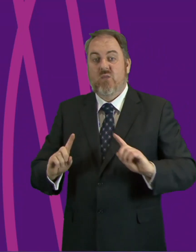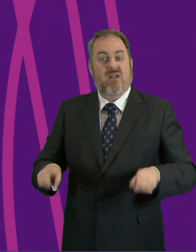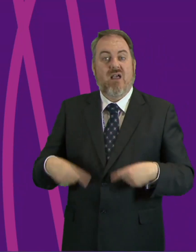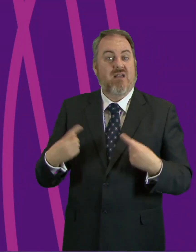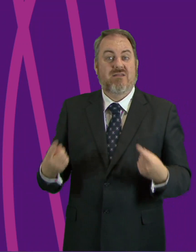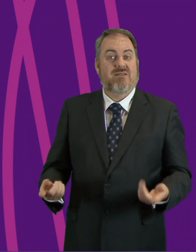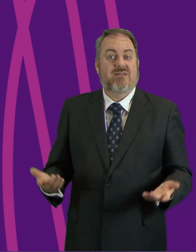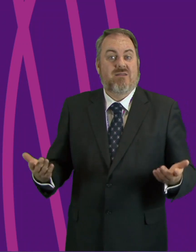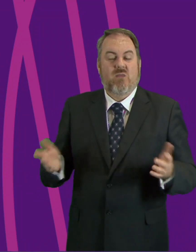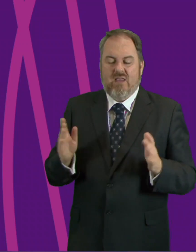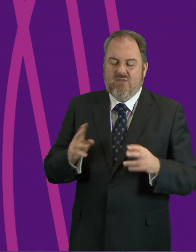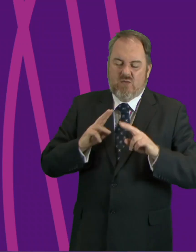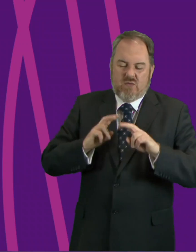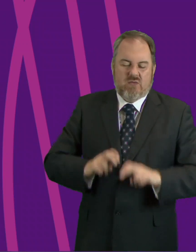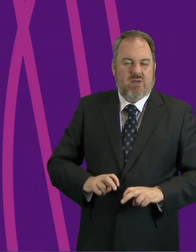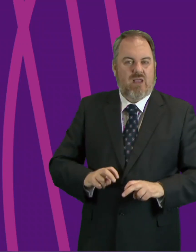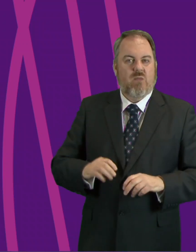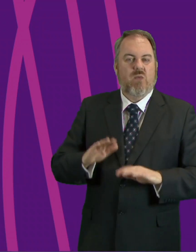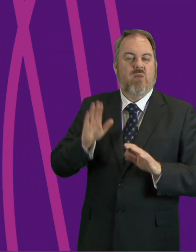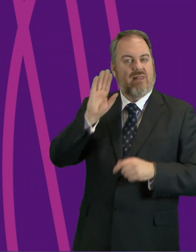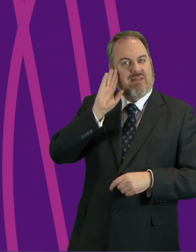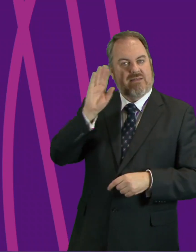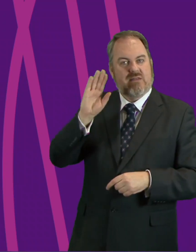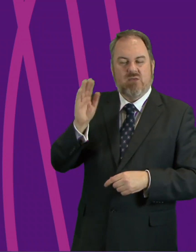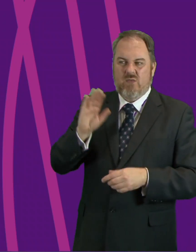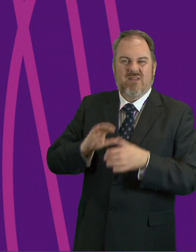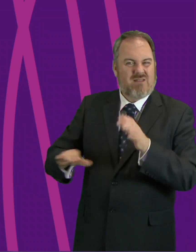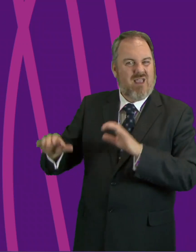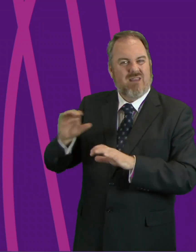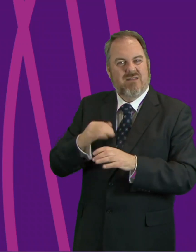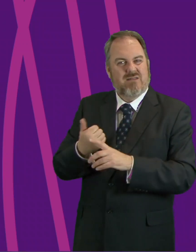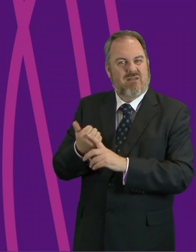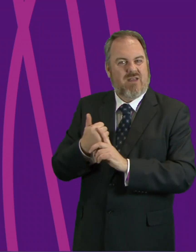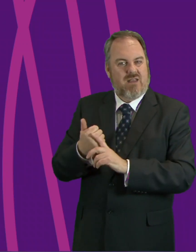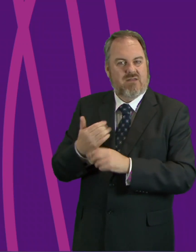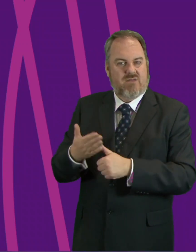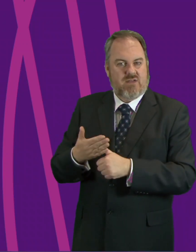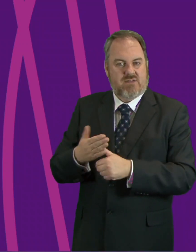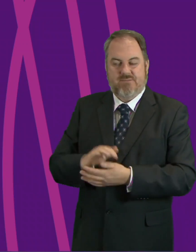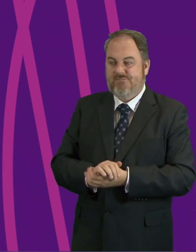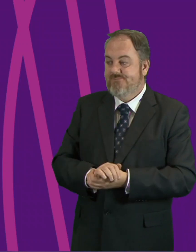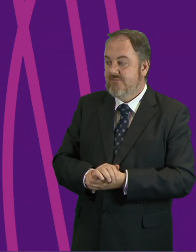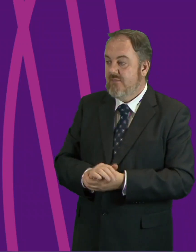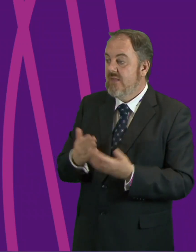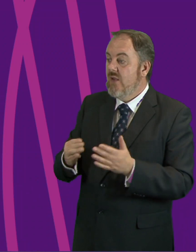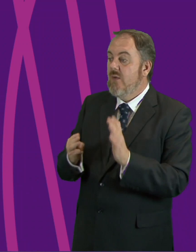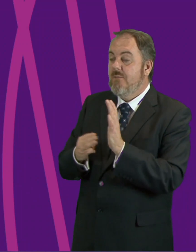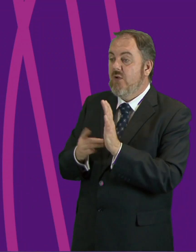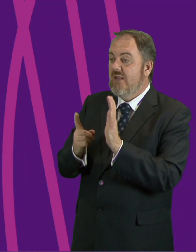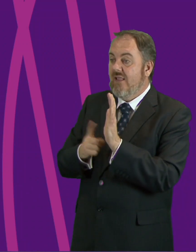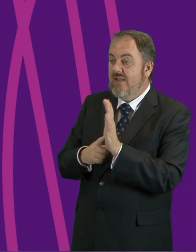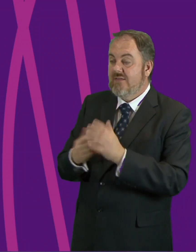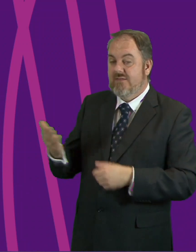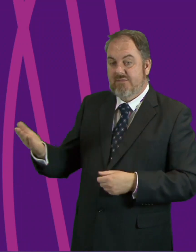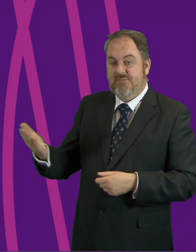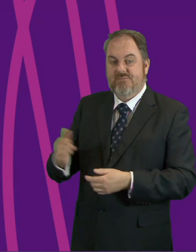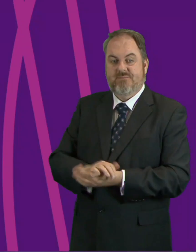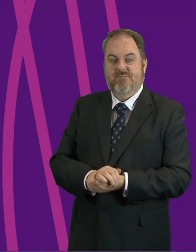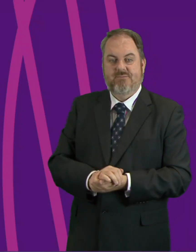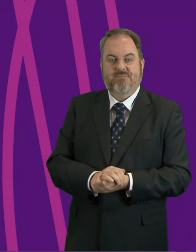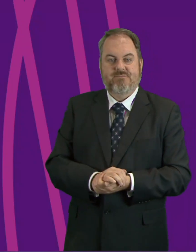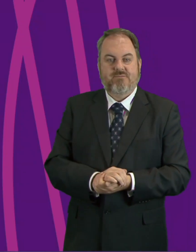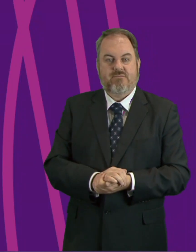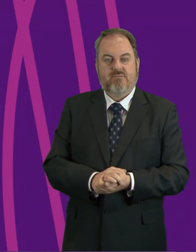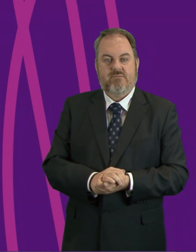to look at that and take the advice of our clinical advisors. Thank you. Monica Lennon, to be followed by David Torrance. Thank you, Presiding